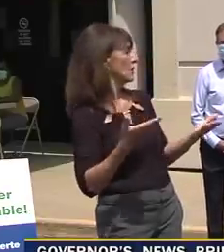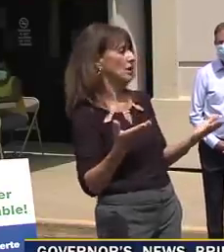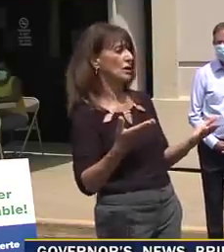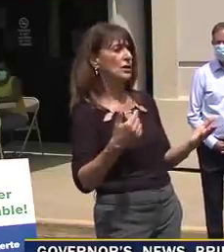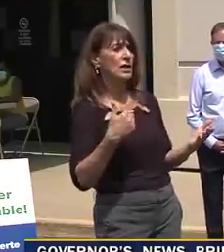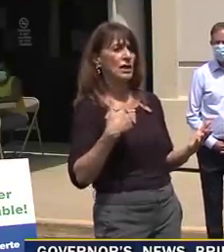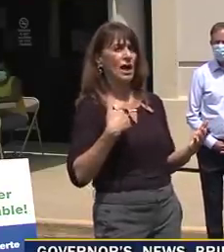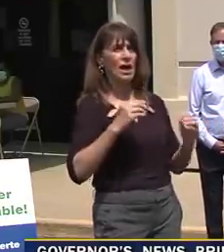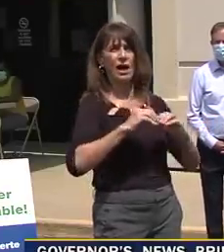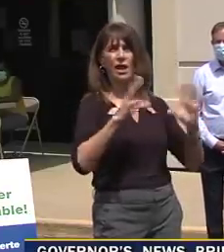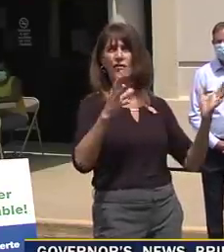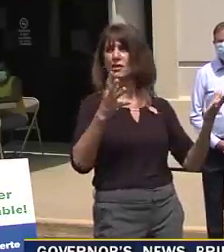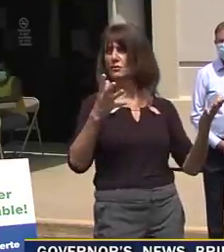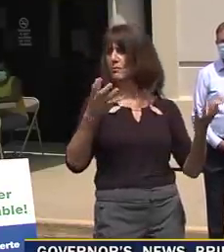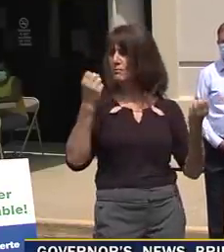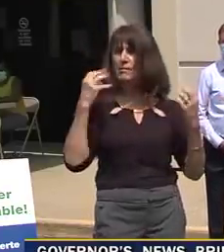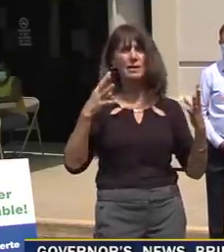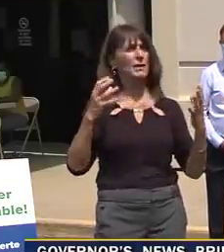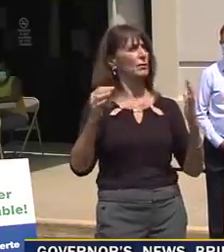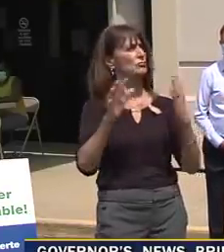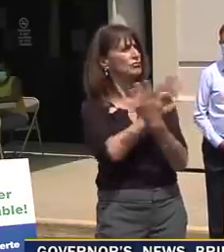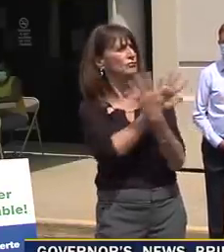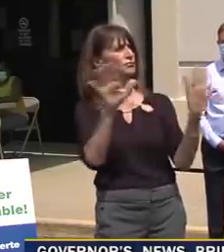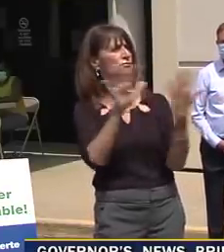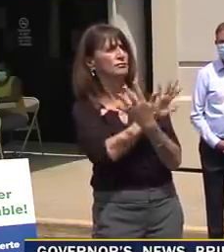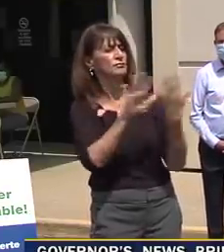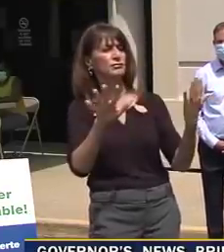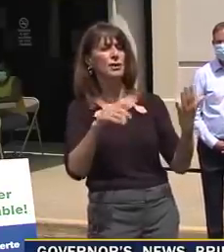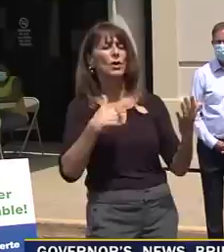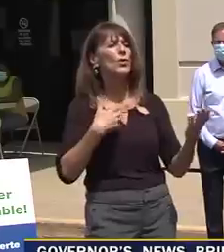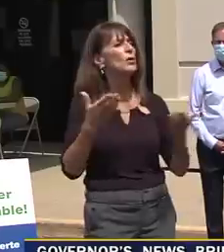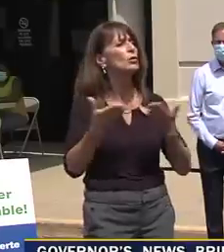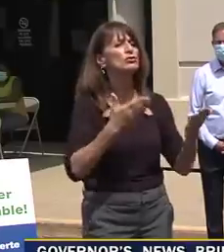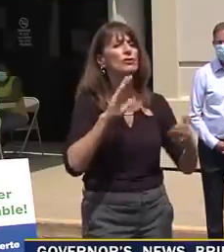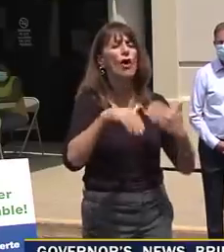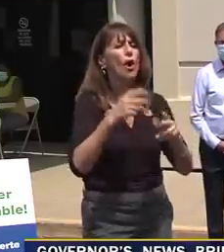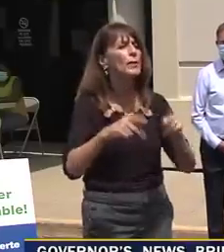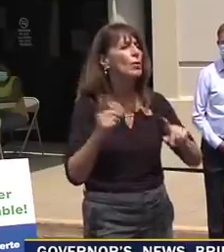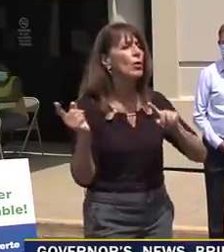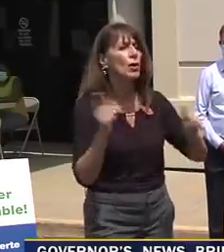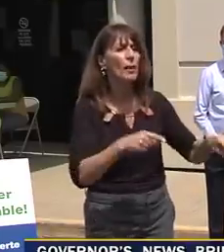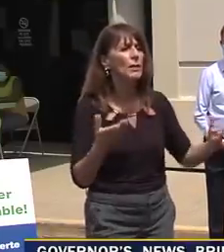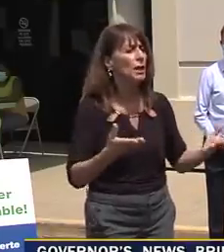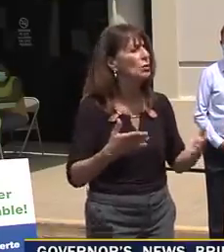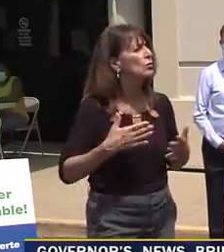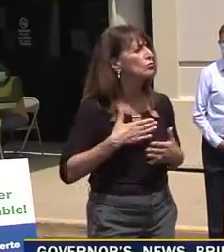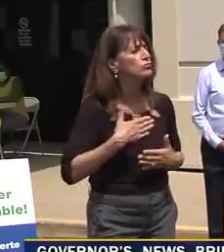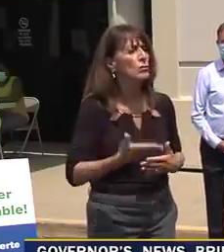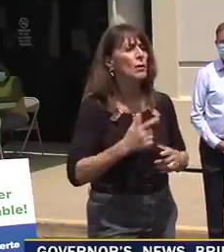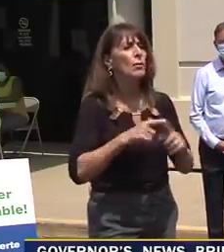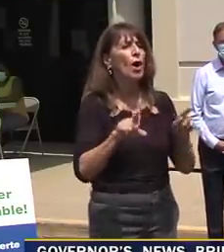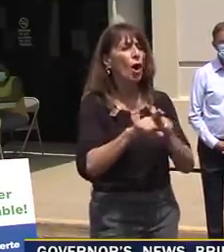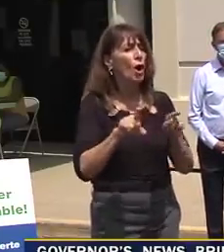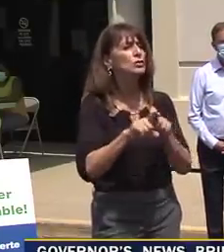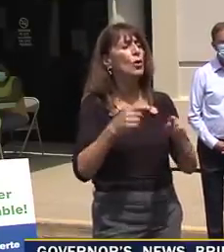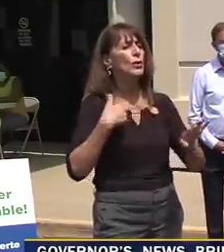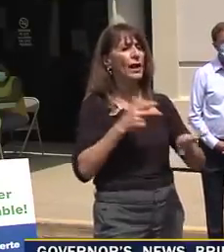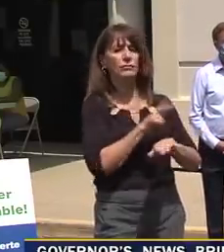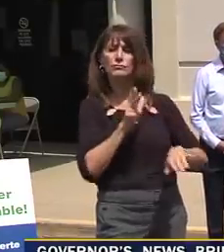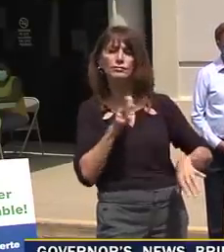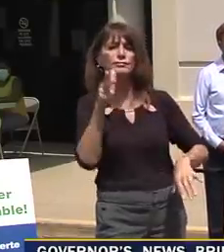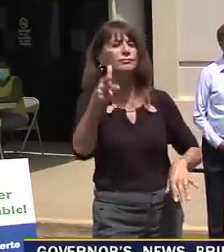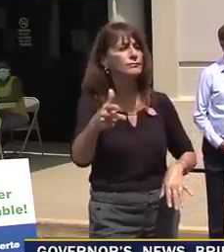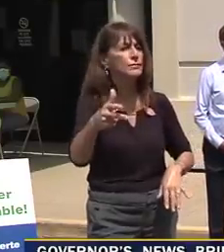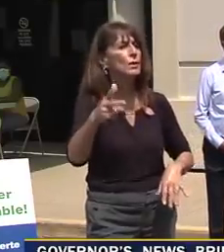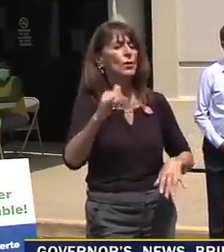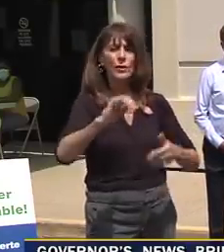highly visible, high-traffic area. We're able to serve everyone who comes out, but we have also deployed mobile testing teams where